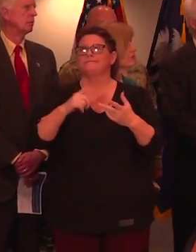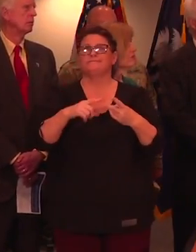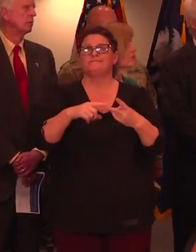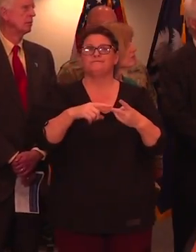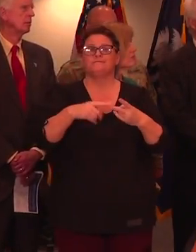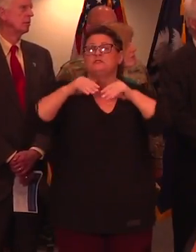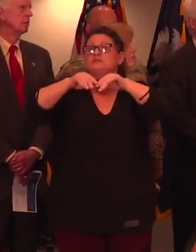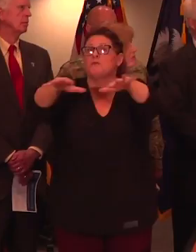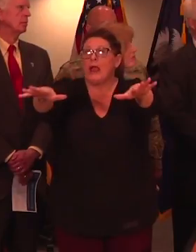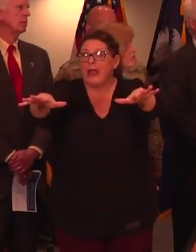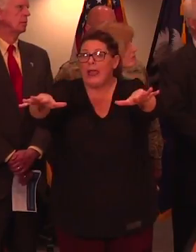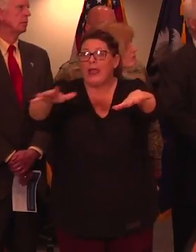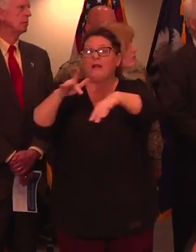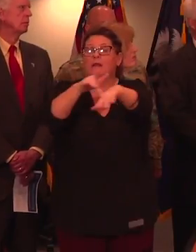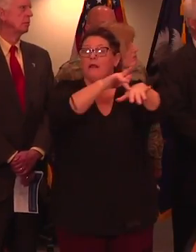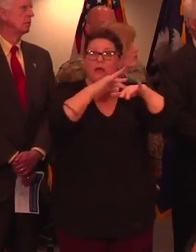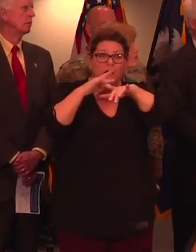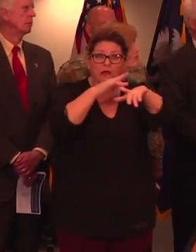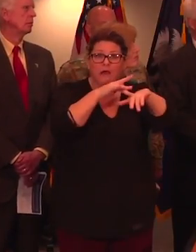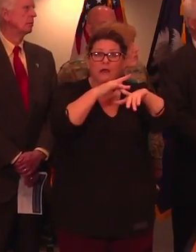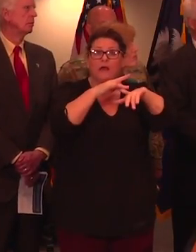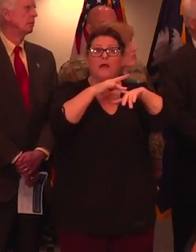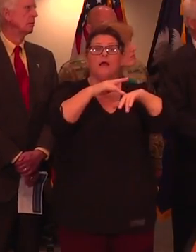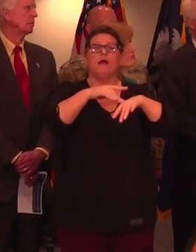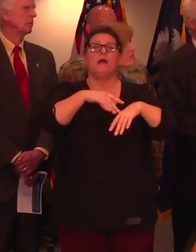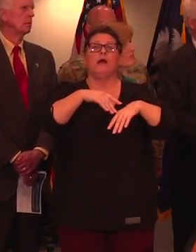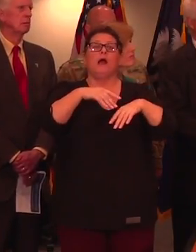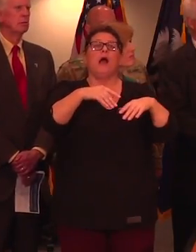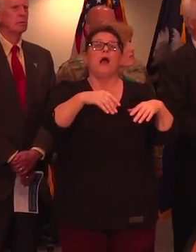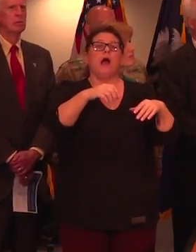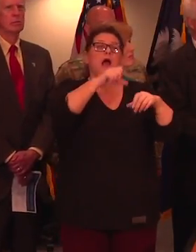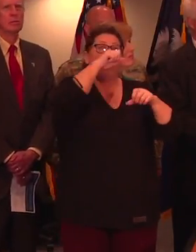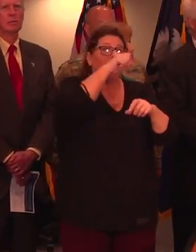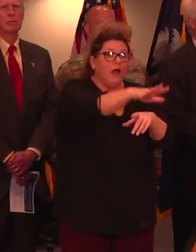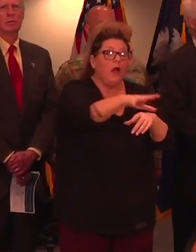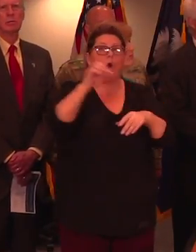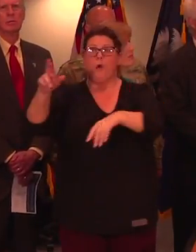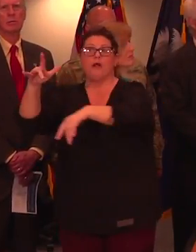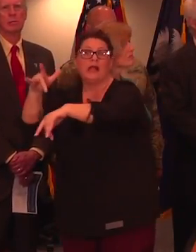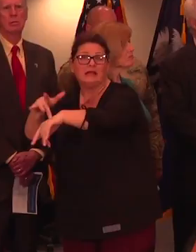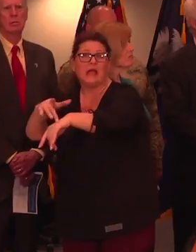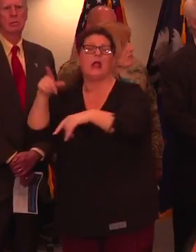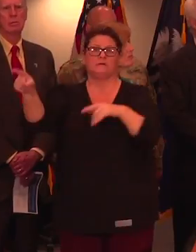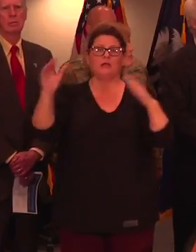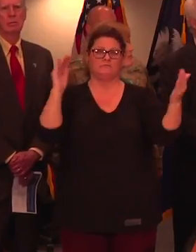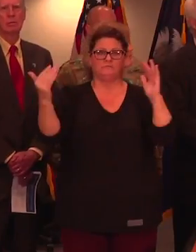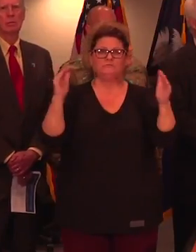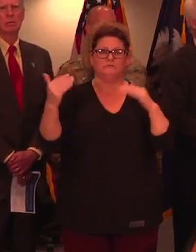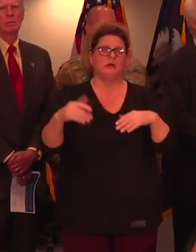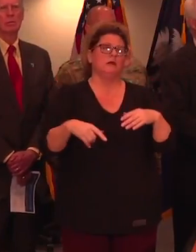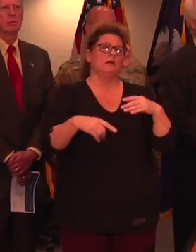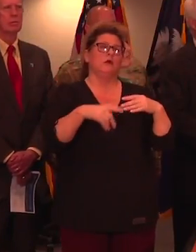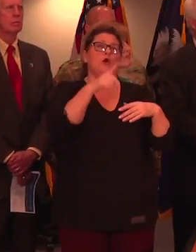of spread based on the potential number of contacts. They are looking at the possibility of spread from people who